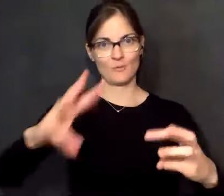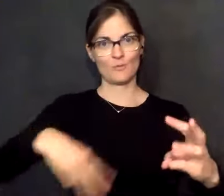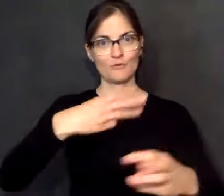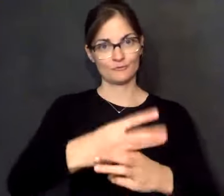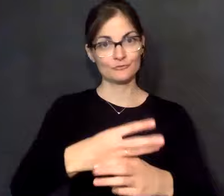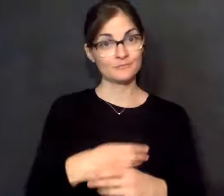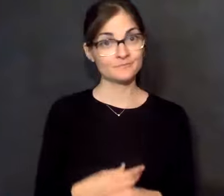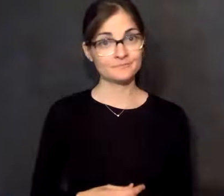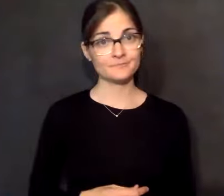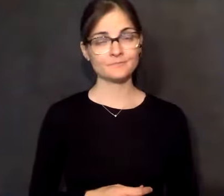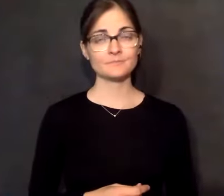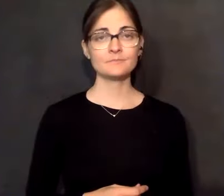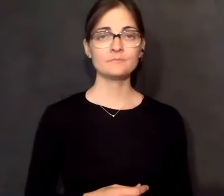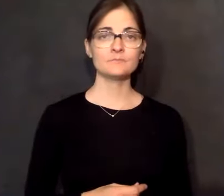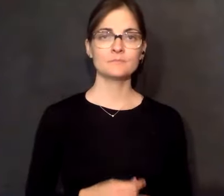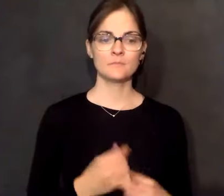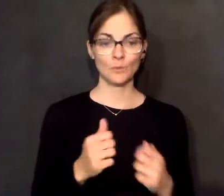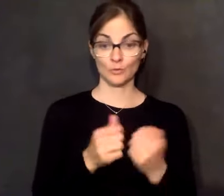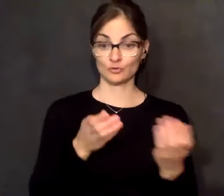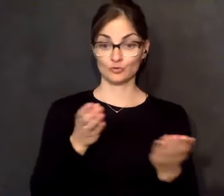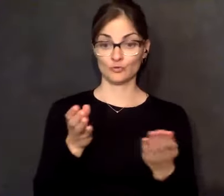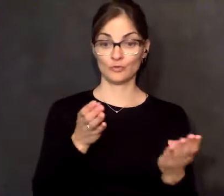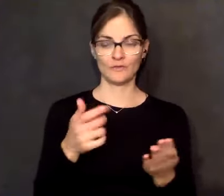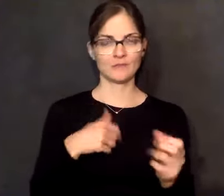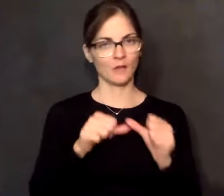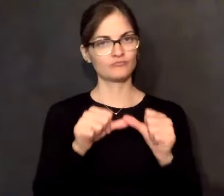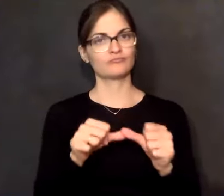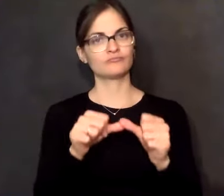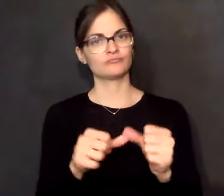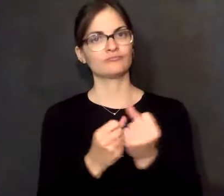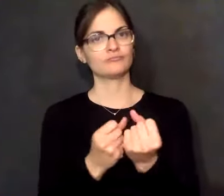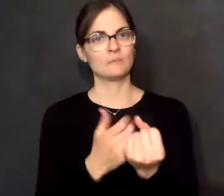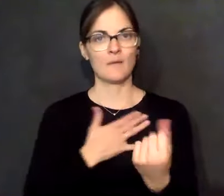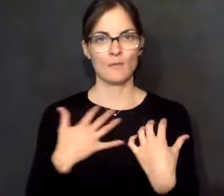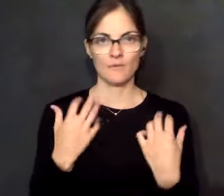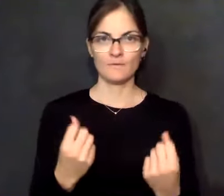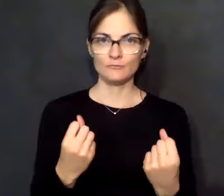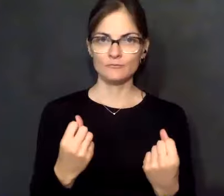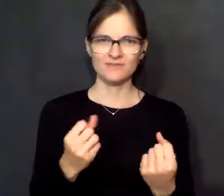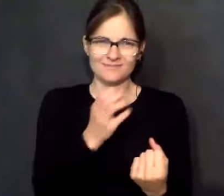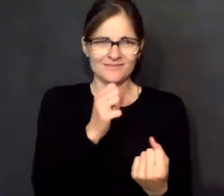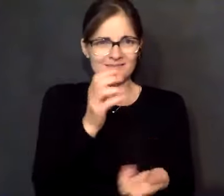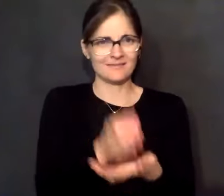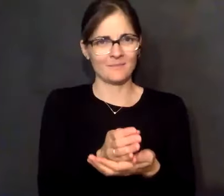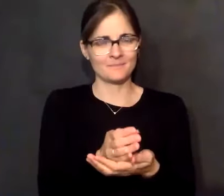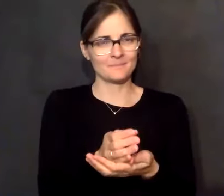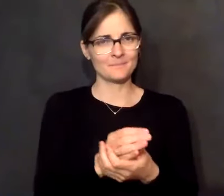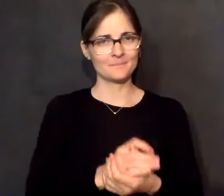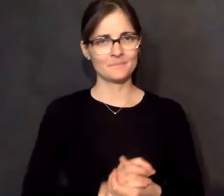worldwide, because there my recovery goes on. It doesn't stop. To